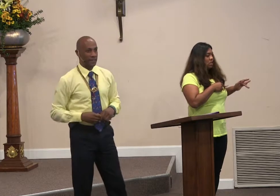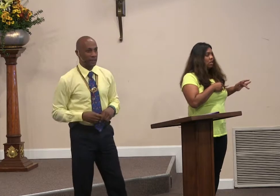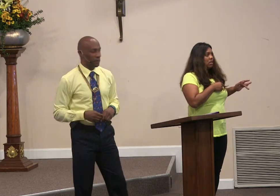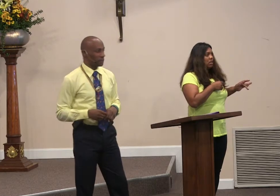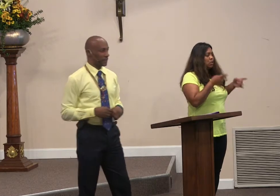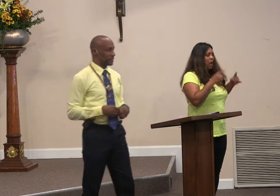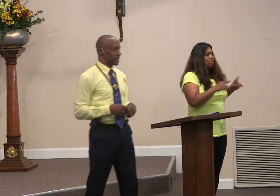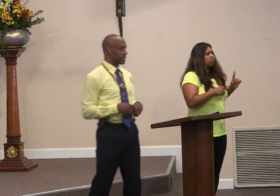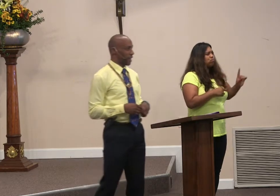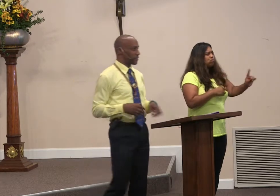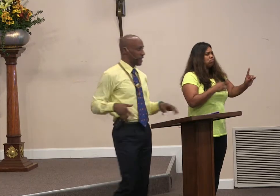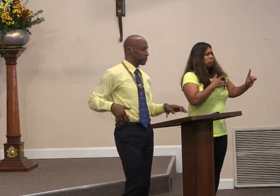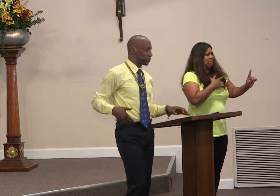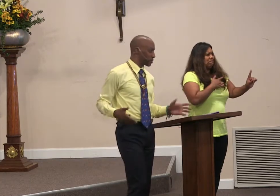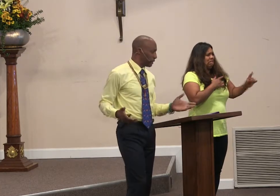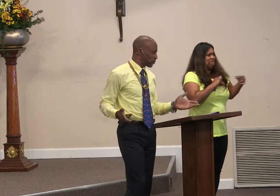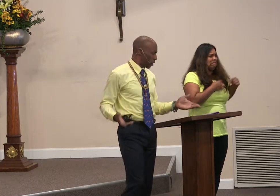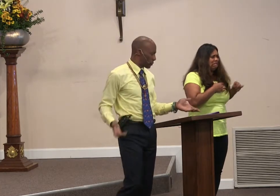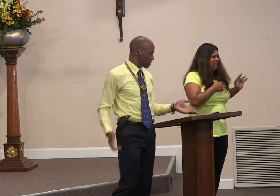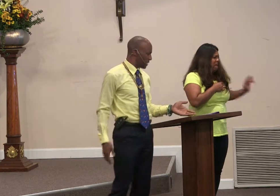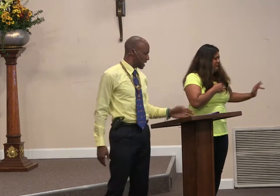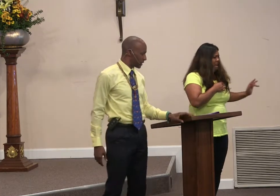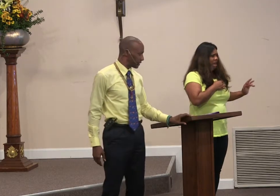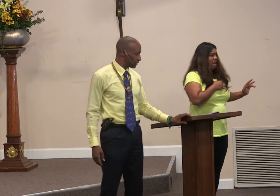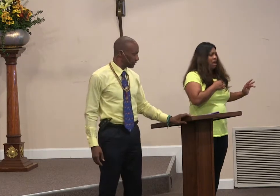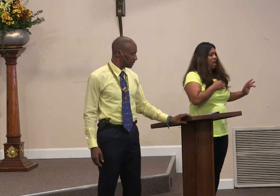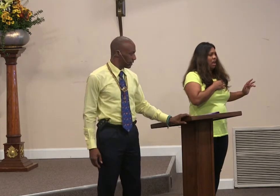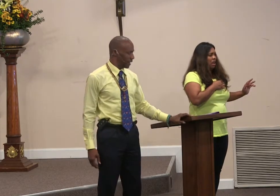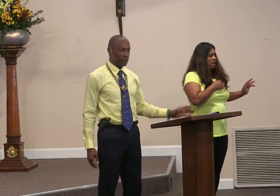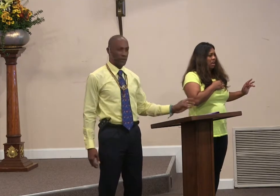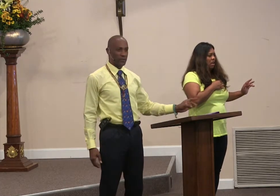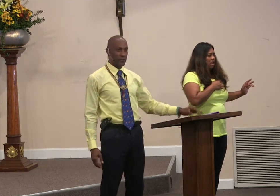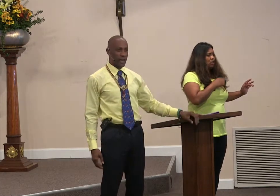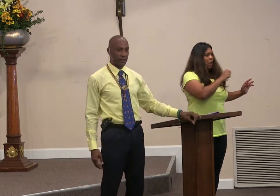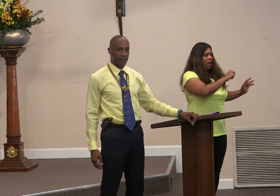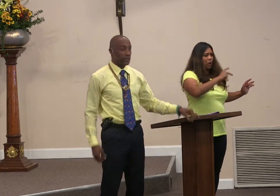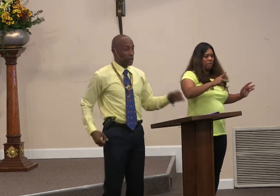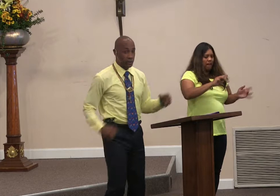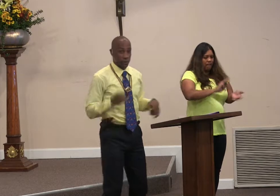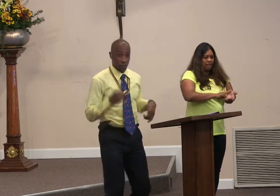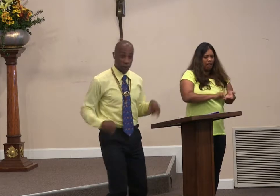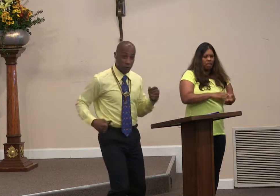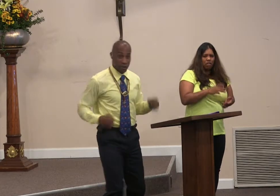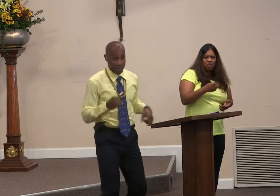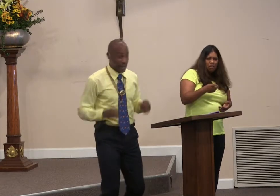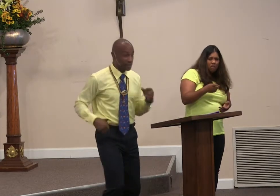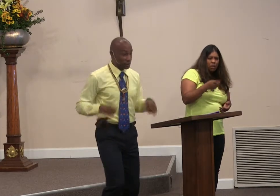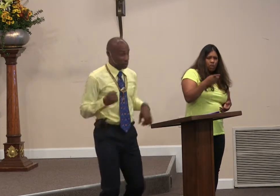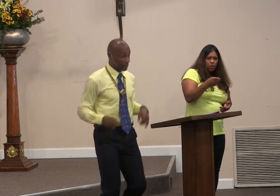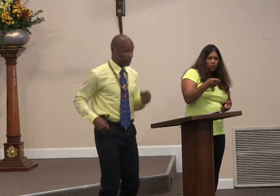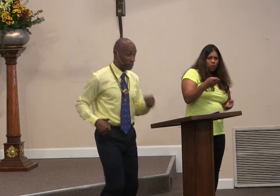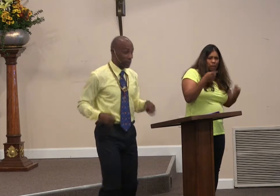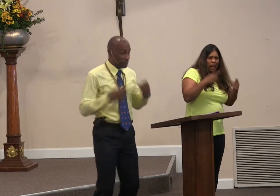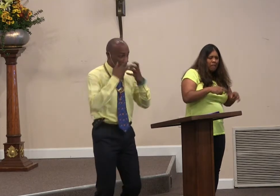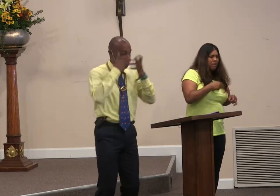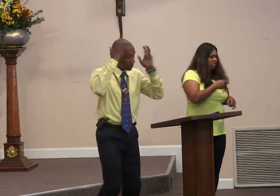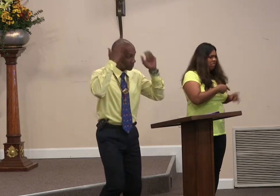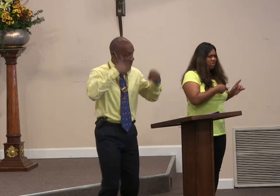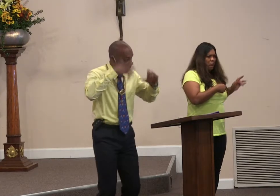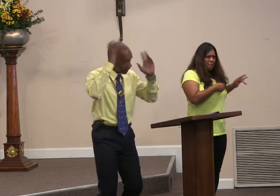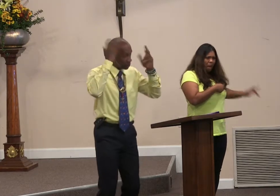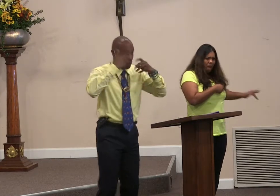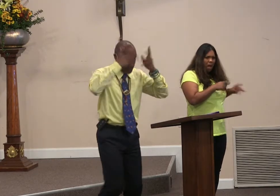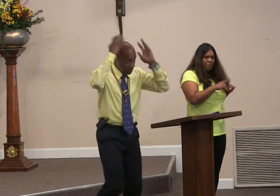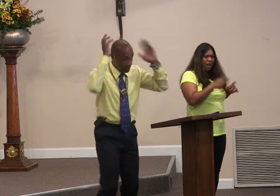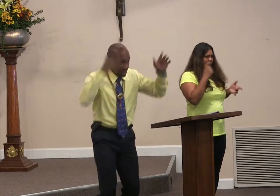back at the end of the month and he says, every time you push the button, your heart is fine. I don't understand. So I do the little stress test, you know, running on the treadmill, and I'm hooked